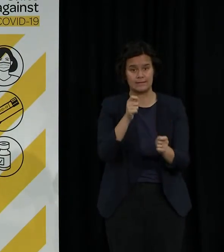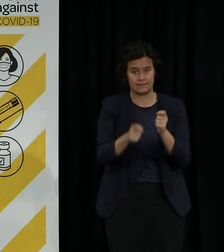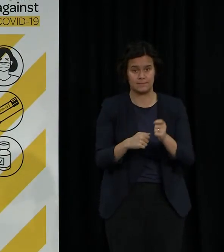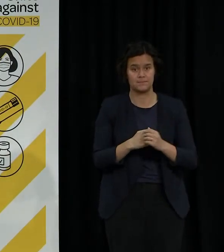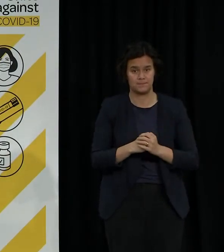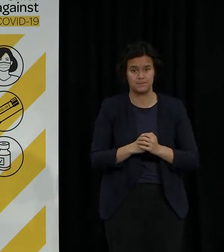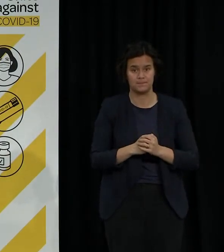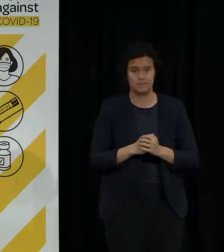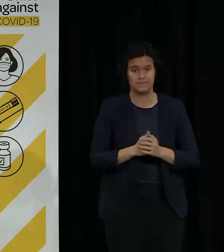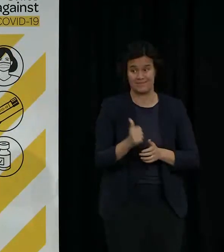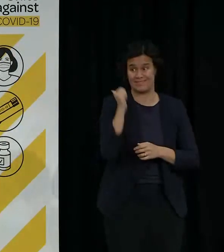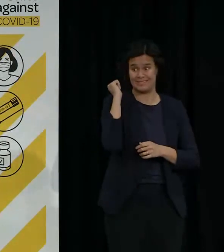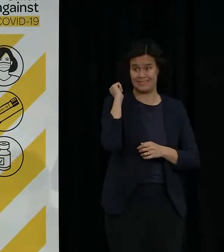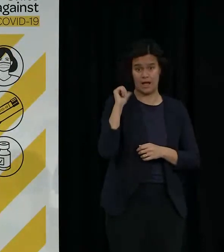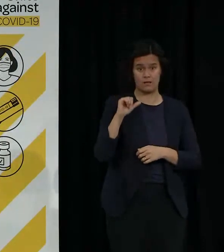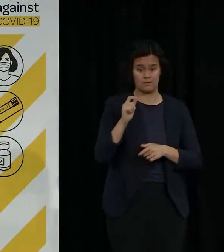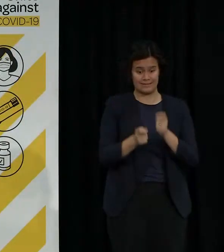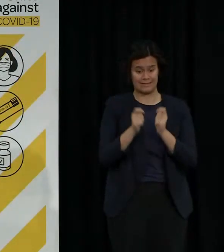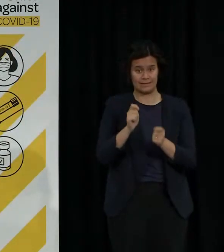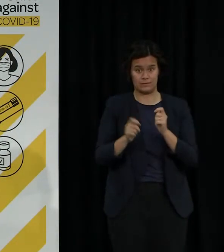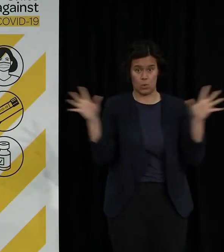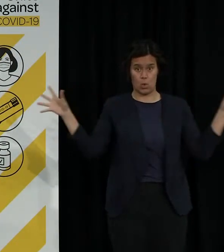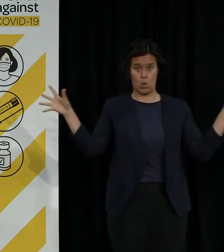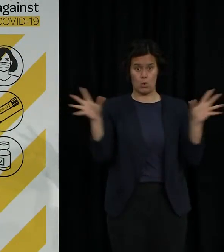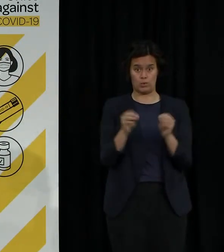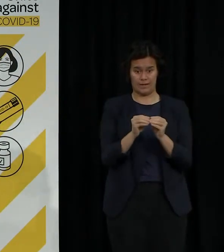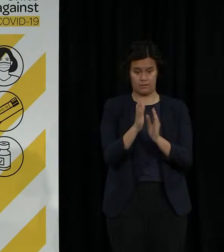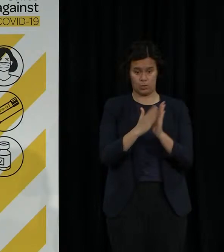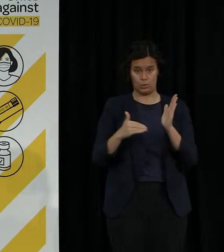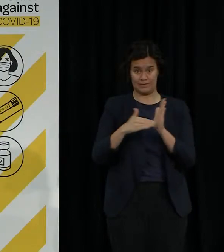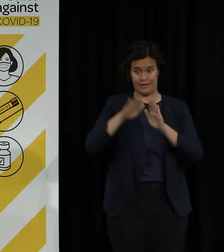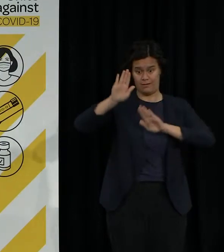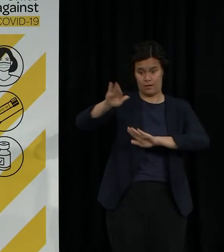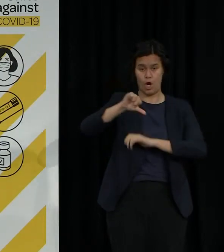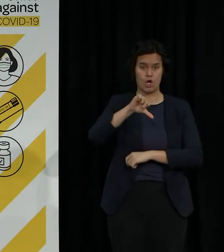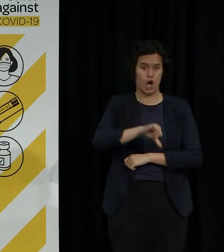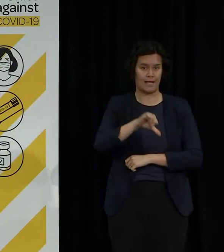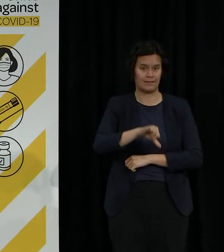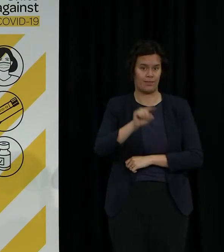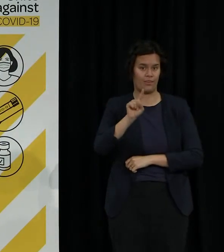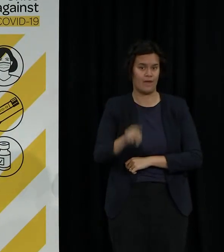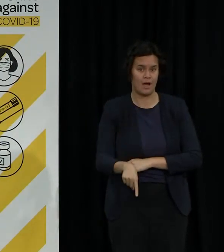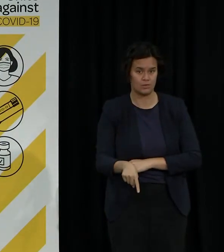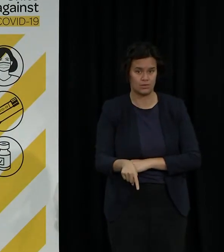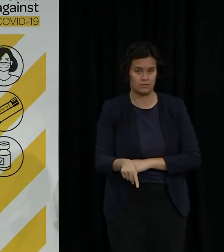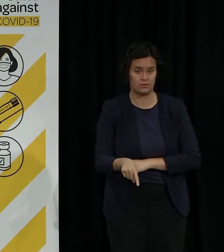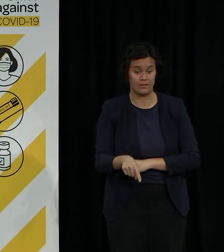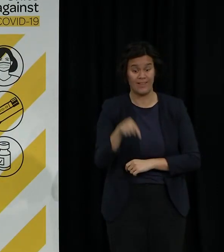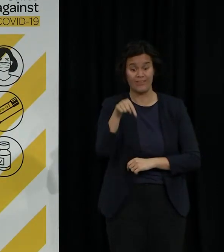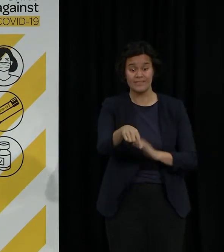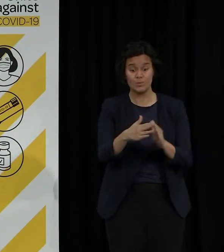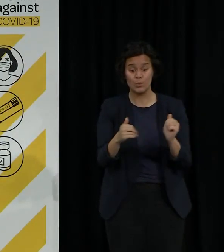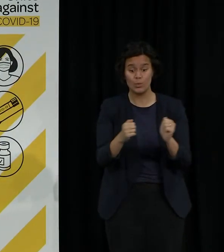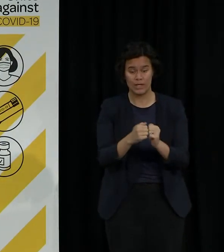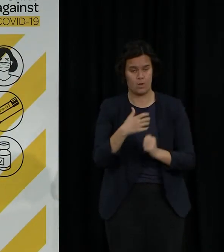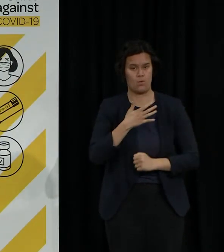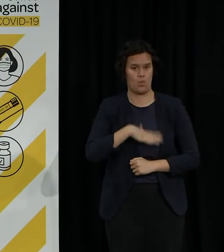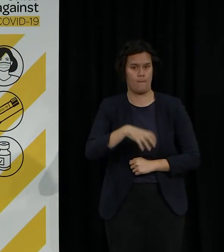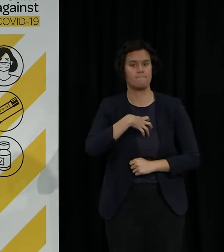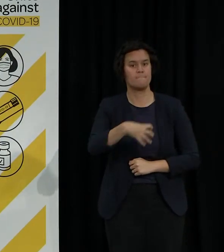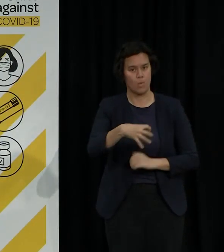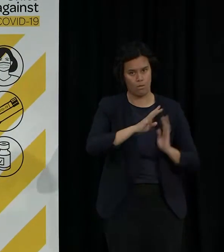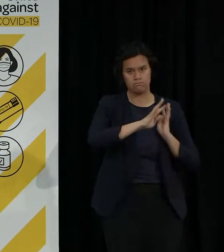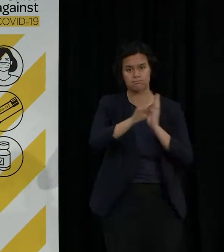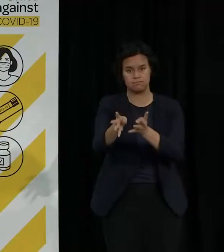an excellent number, and we want to keep that level of testing up over the weekend. So I do say if anyone has any symptoms, that